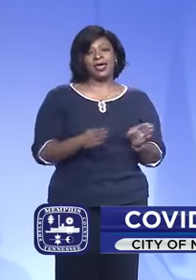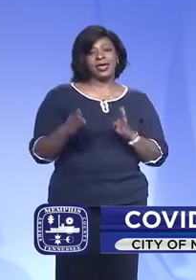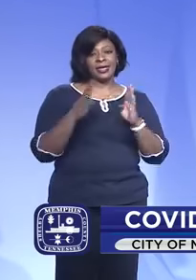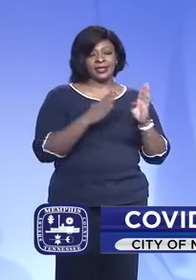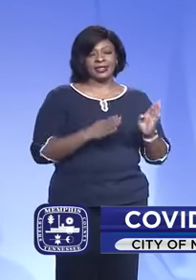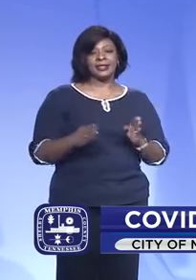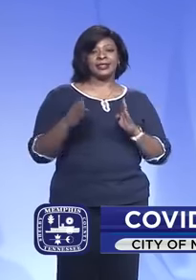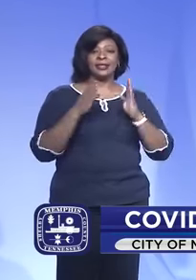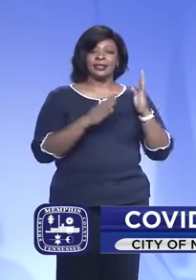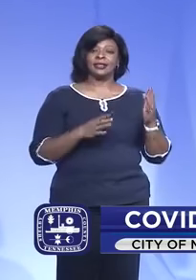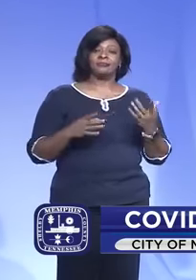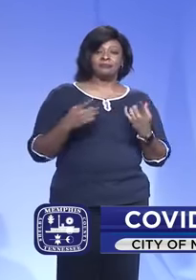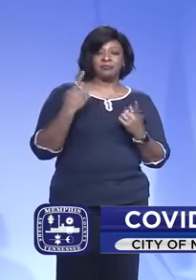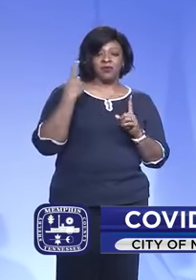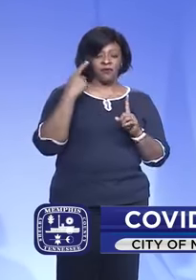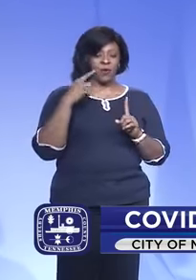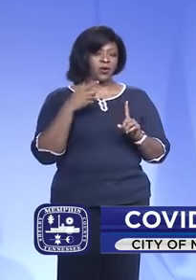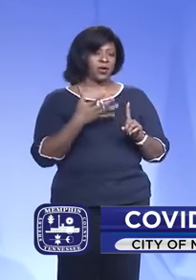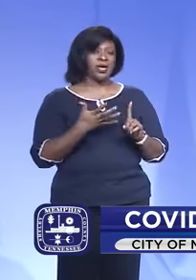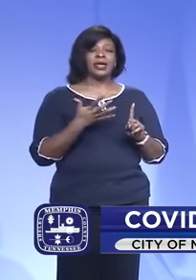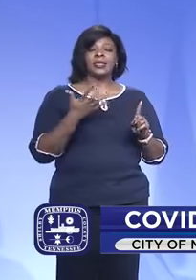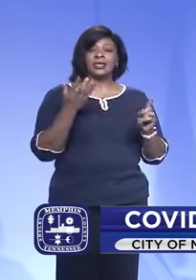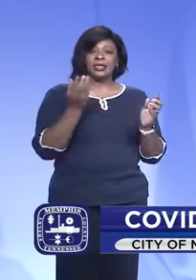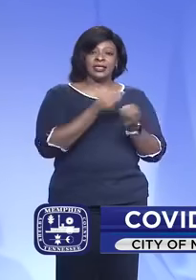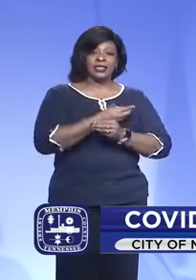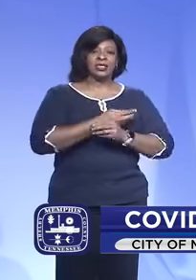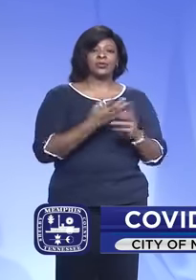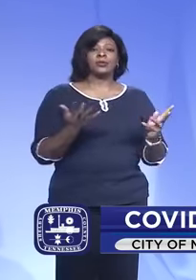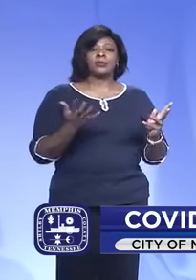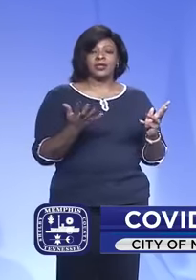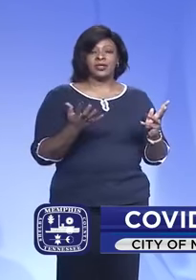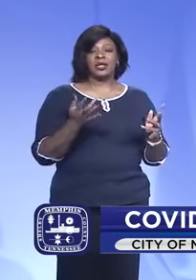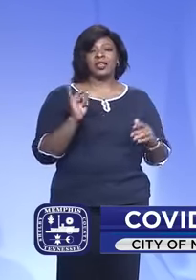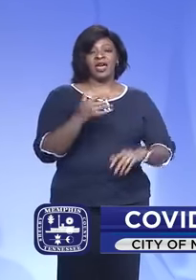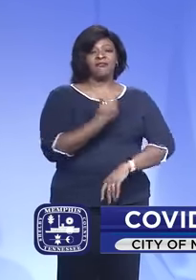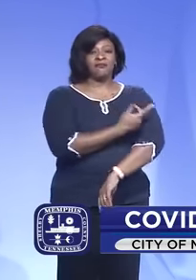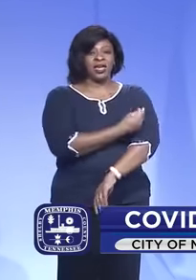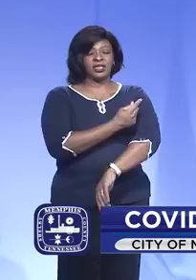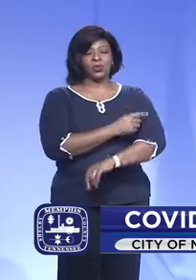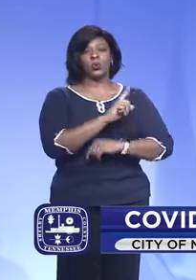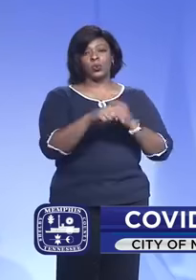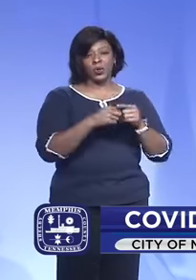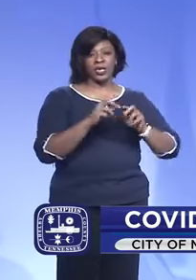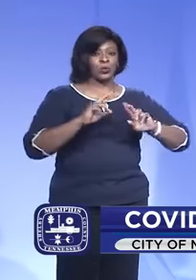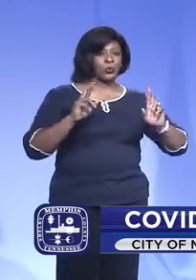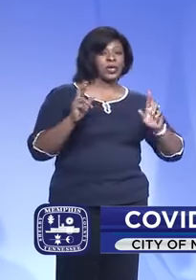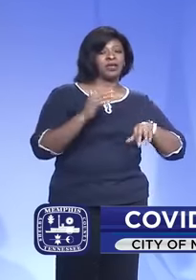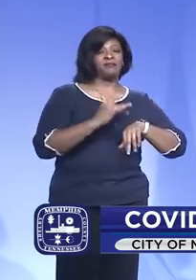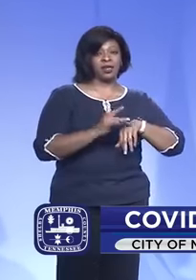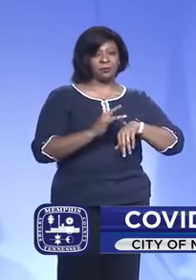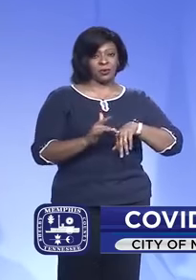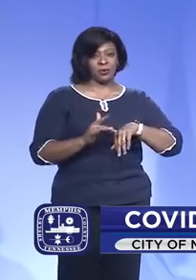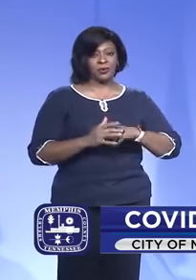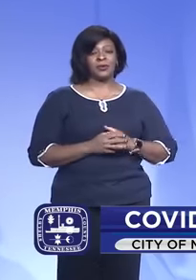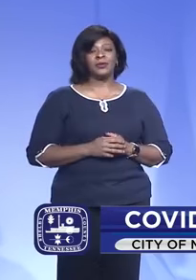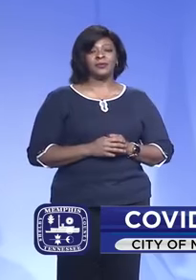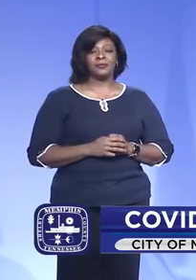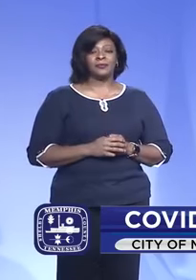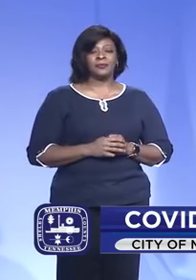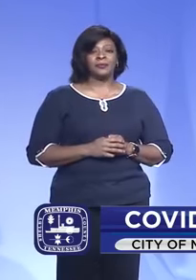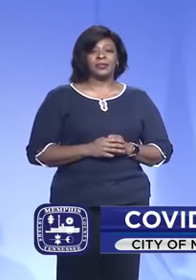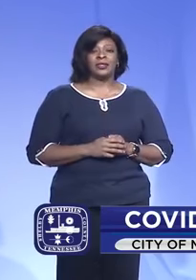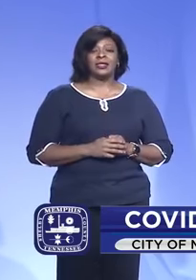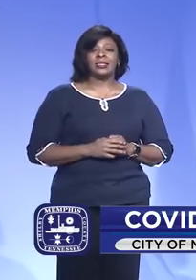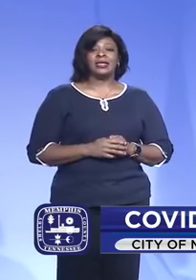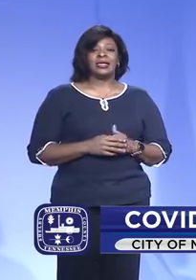in terms of the distribution of a vaccine when it becomes available. Just